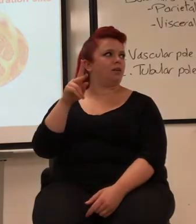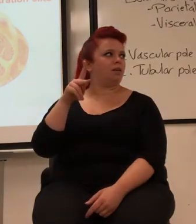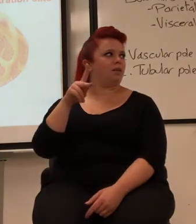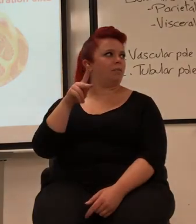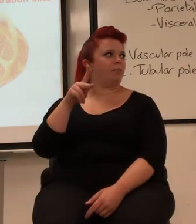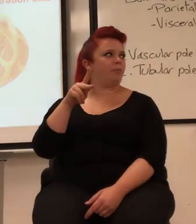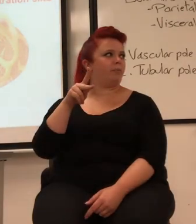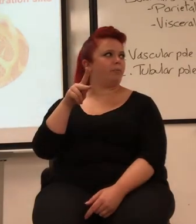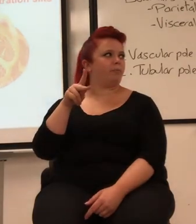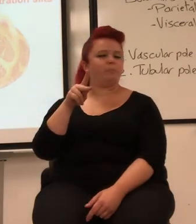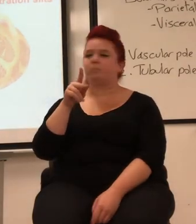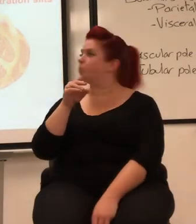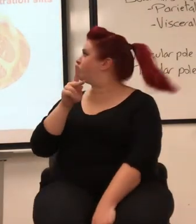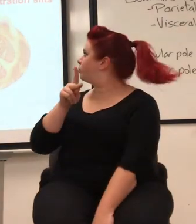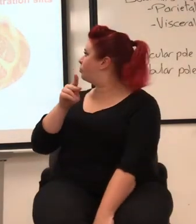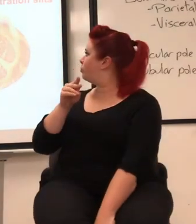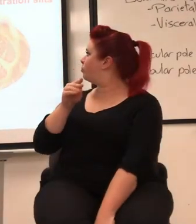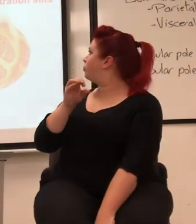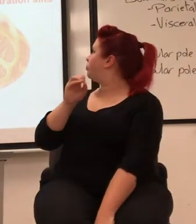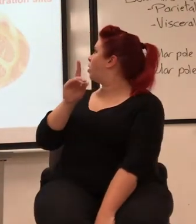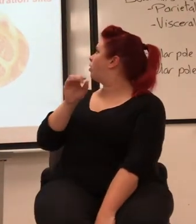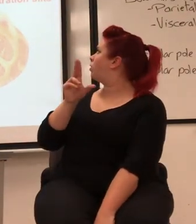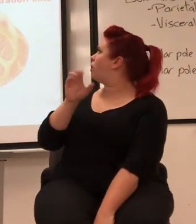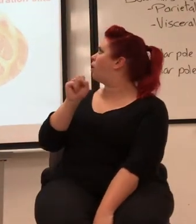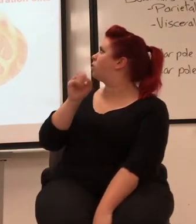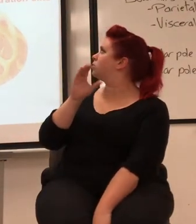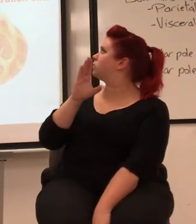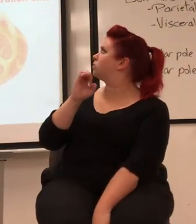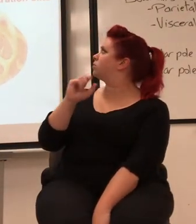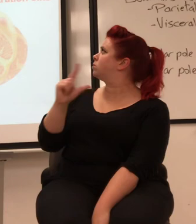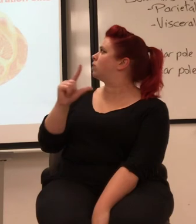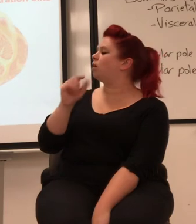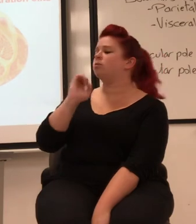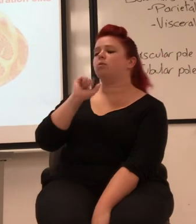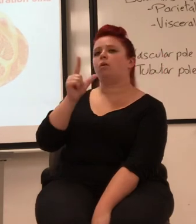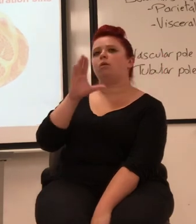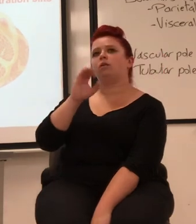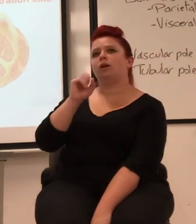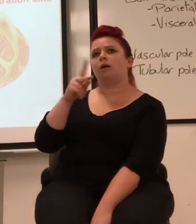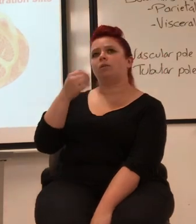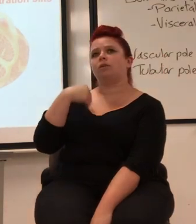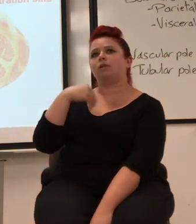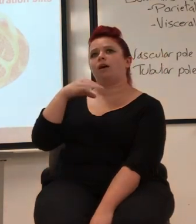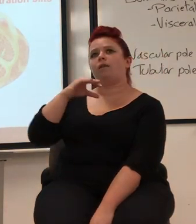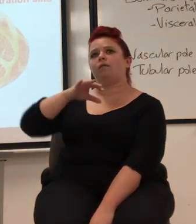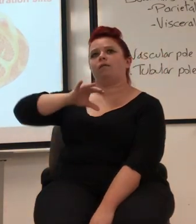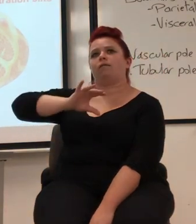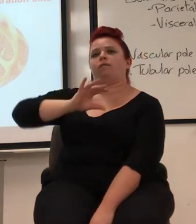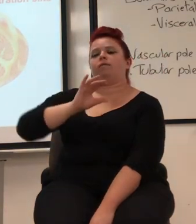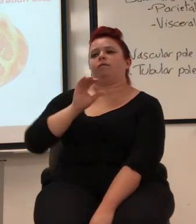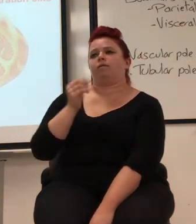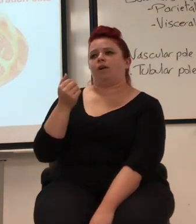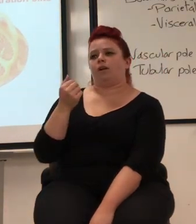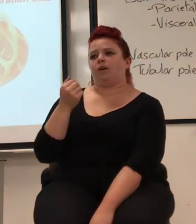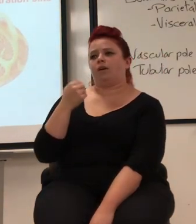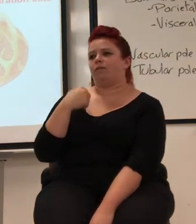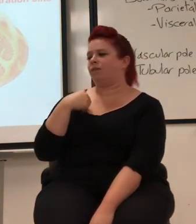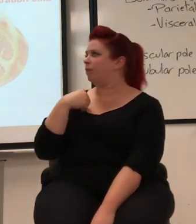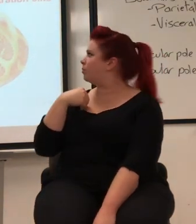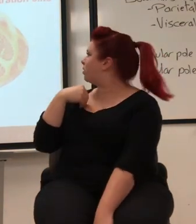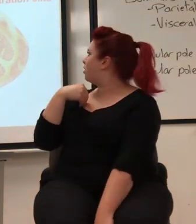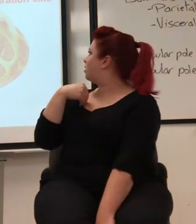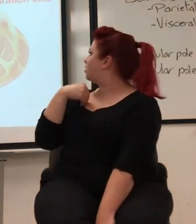Well, the red tube is glomerulus. Now, all capillaries have fenestrations, well, some more than others. So the fenestrations